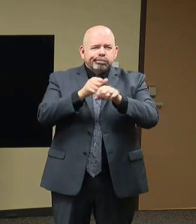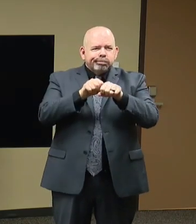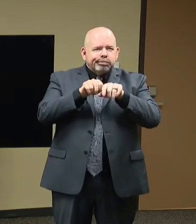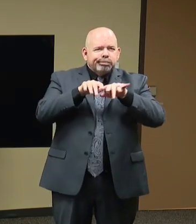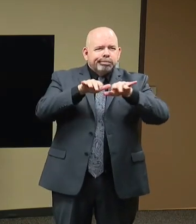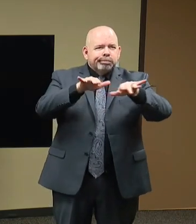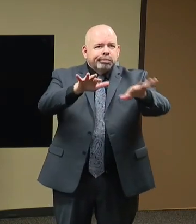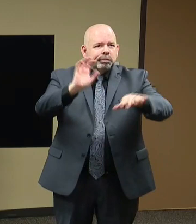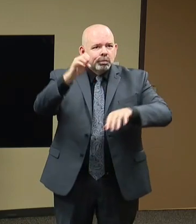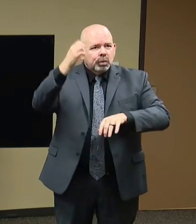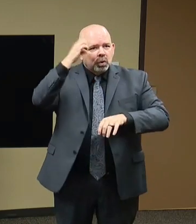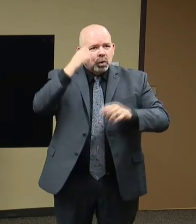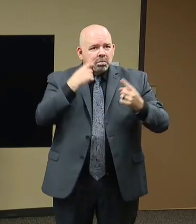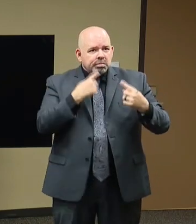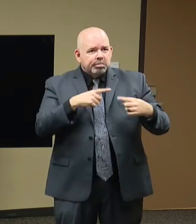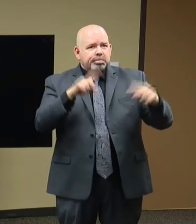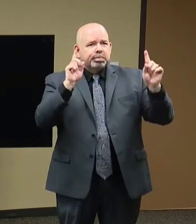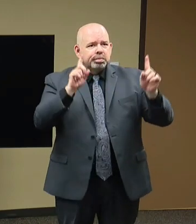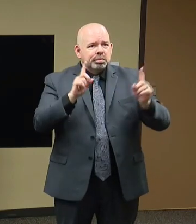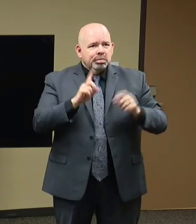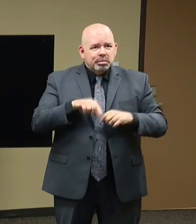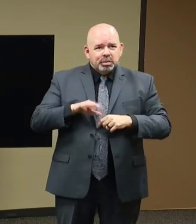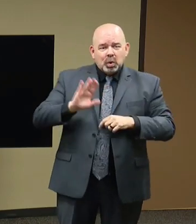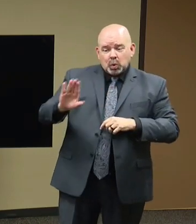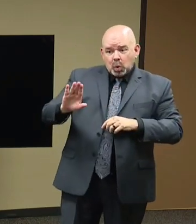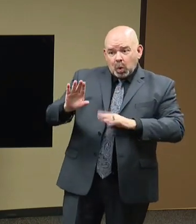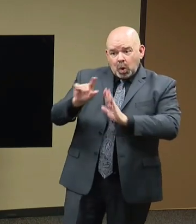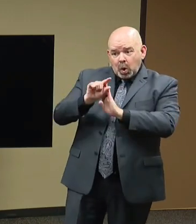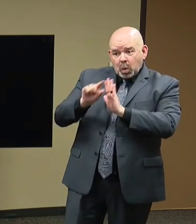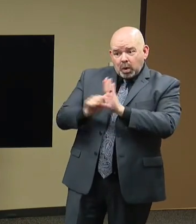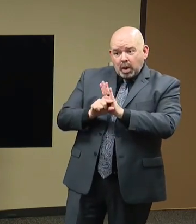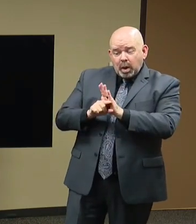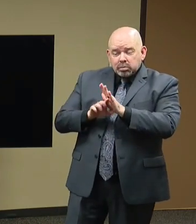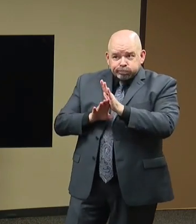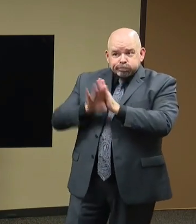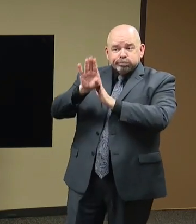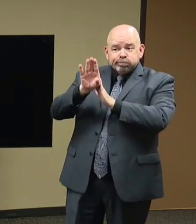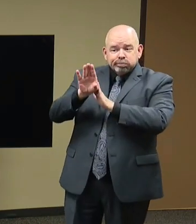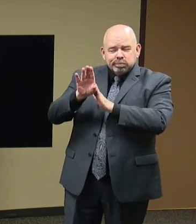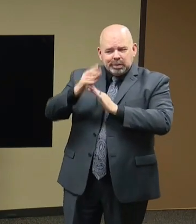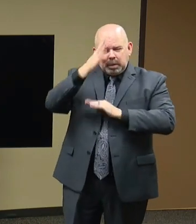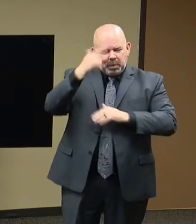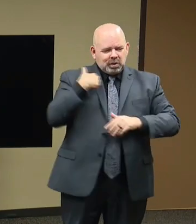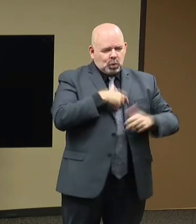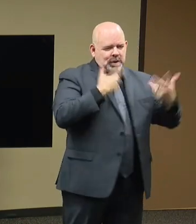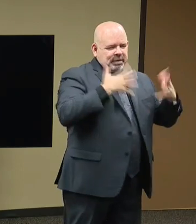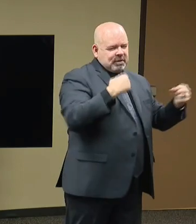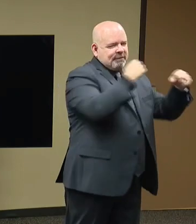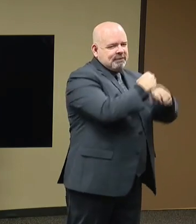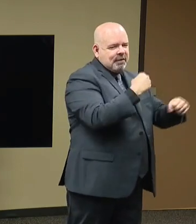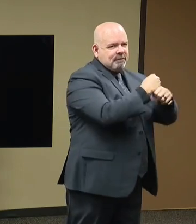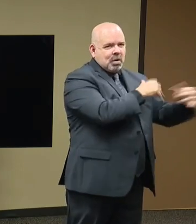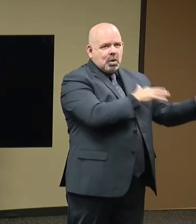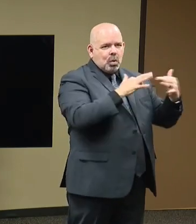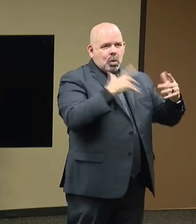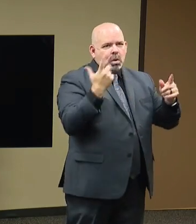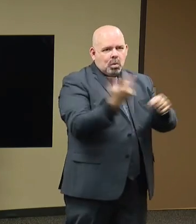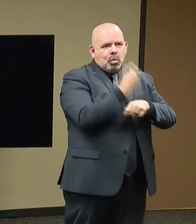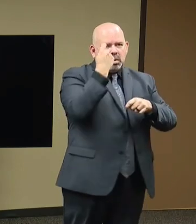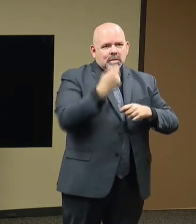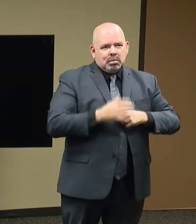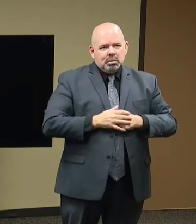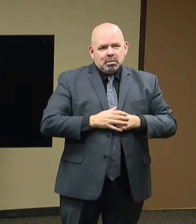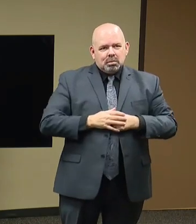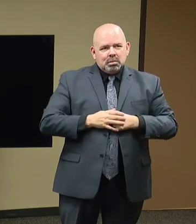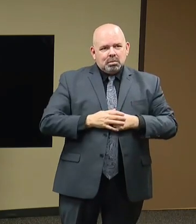our forefathers have done for us, that our parents, our grandparents have done, struggling to give us a better